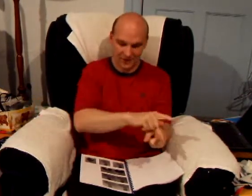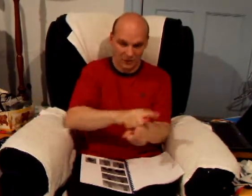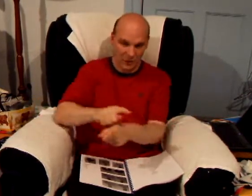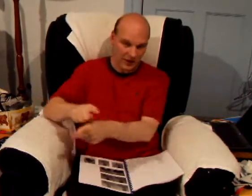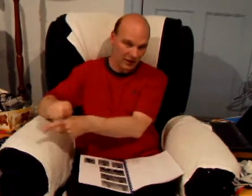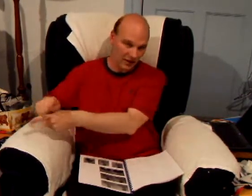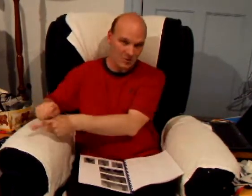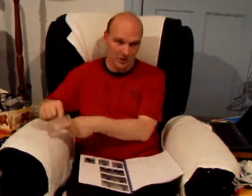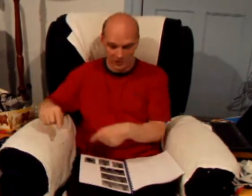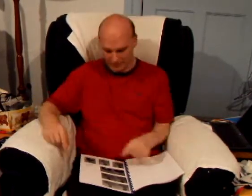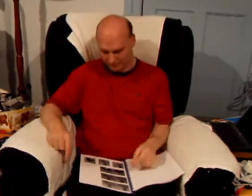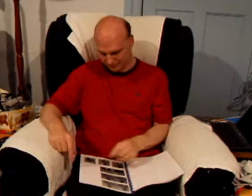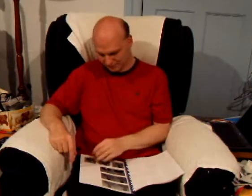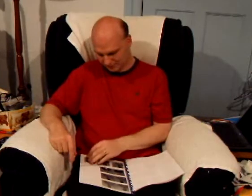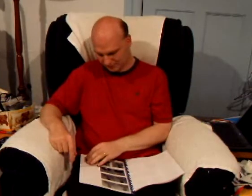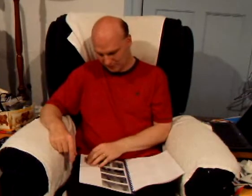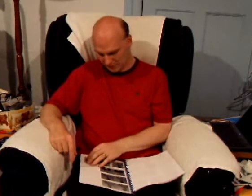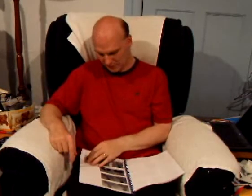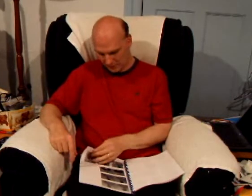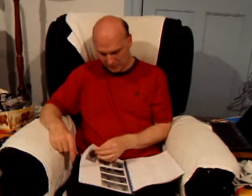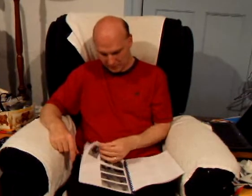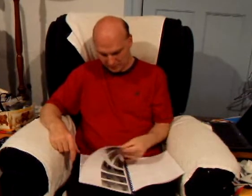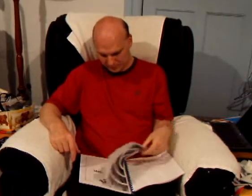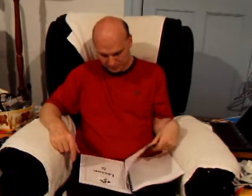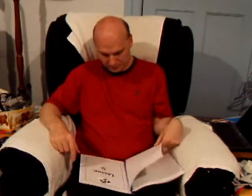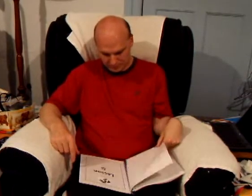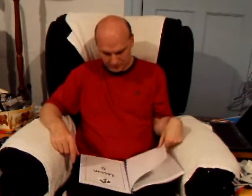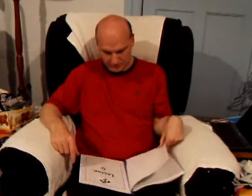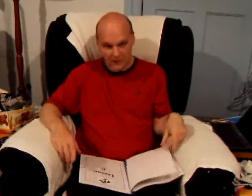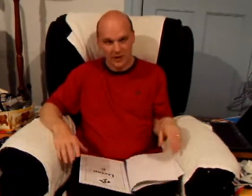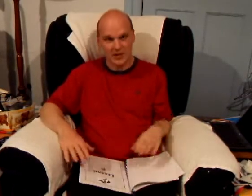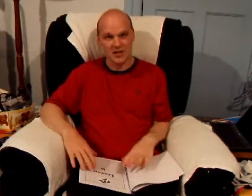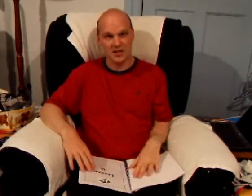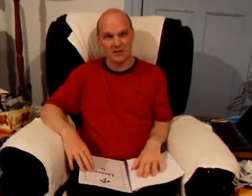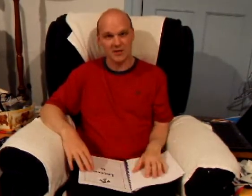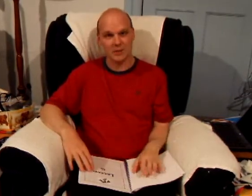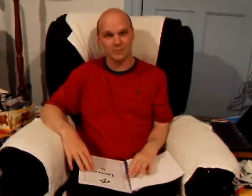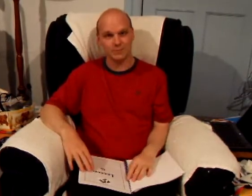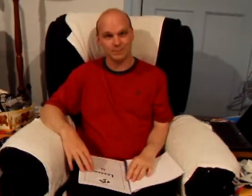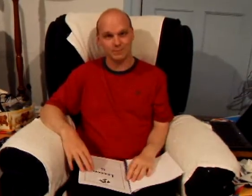every week, I suppose. And that's the end of lesson 4.